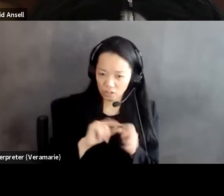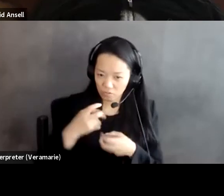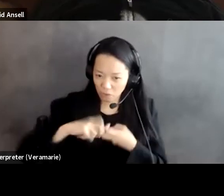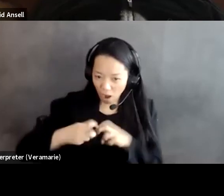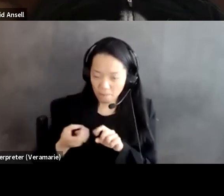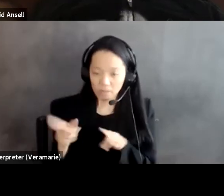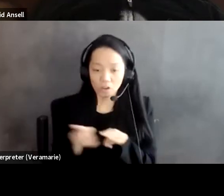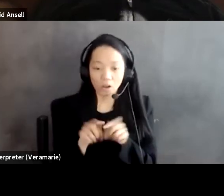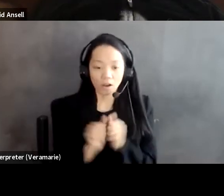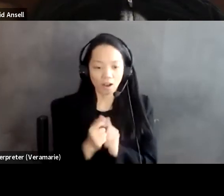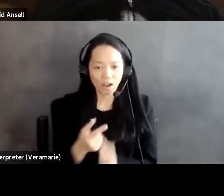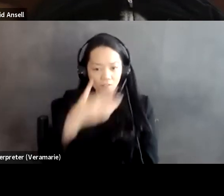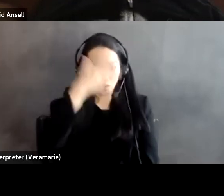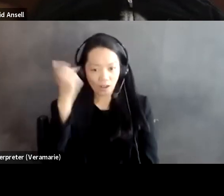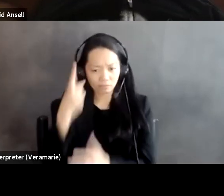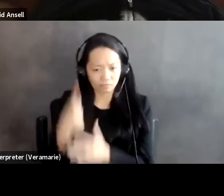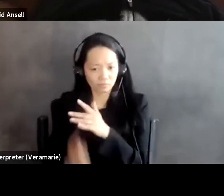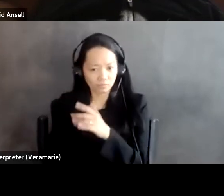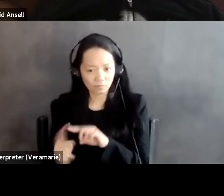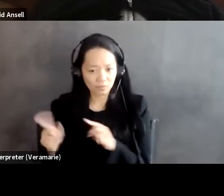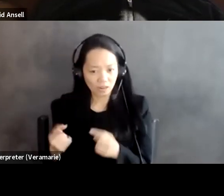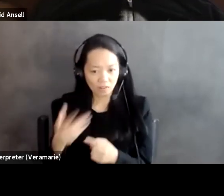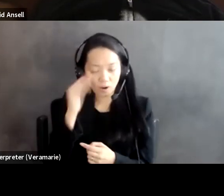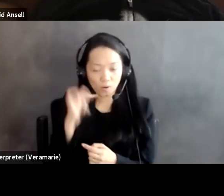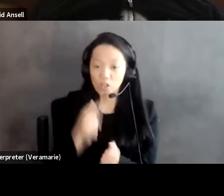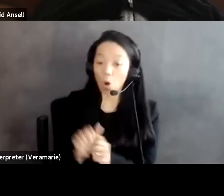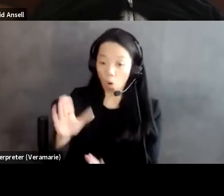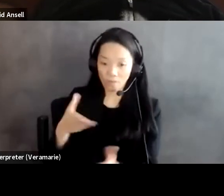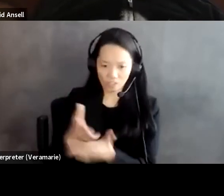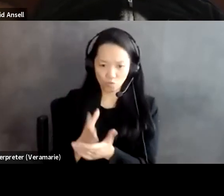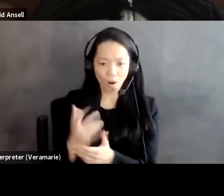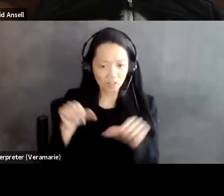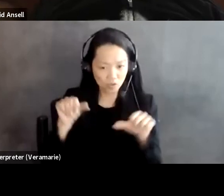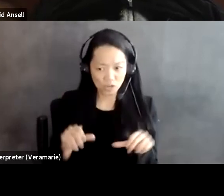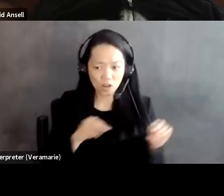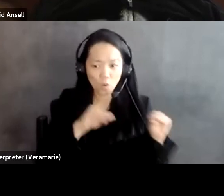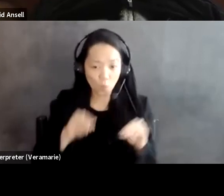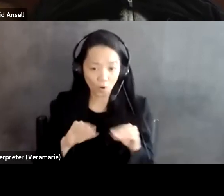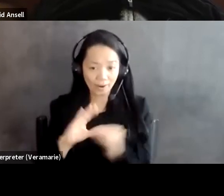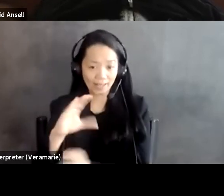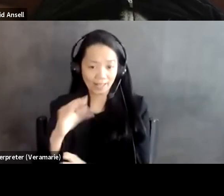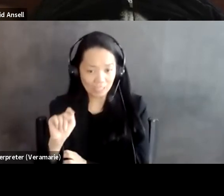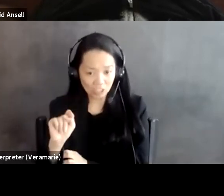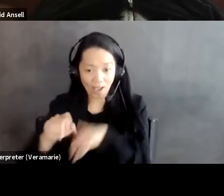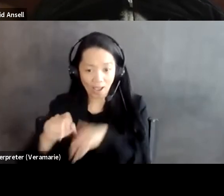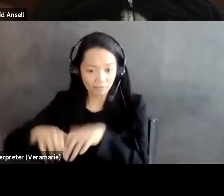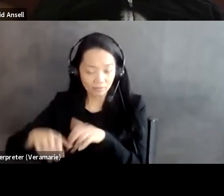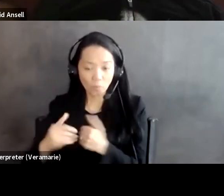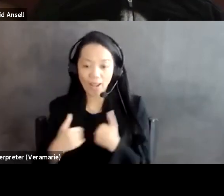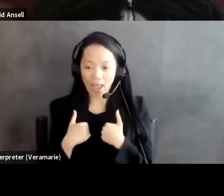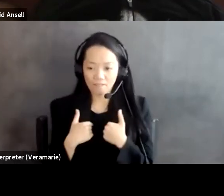was, Well, but go ahead. well, that's all right. And you can certainly put it in the chat or contribute it. We have